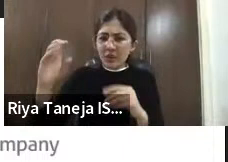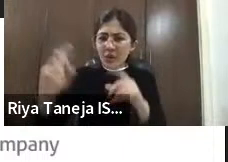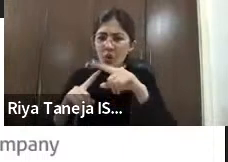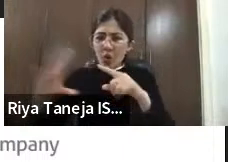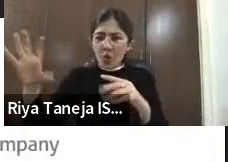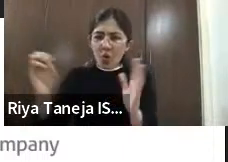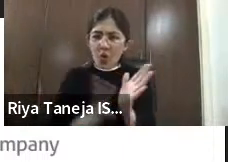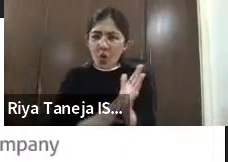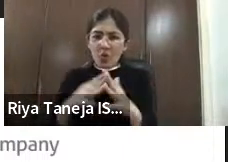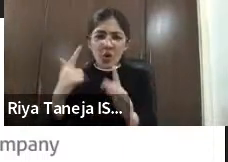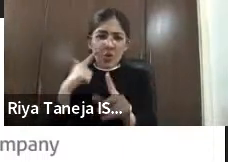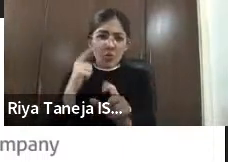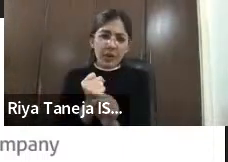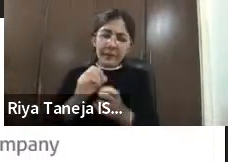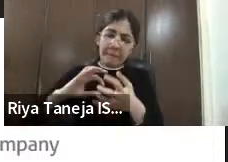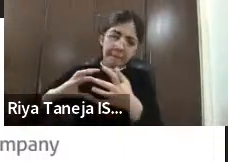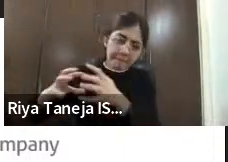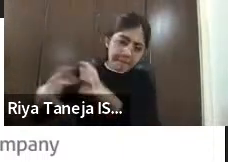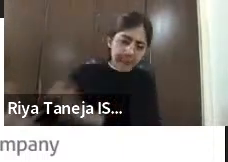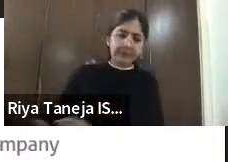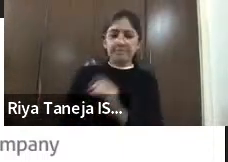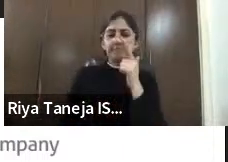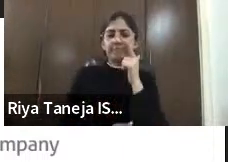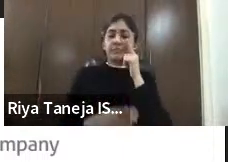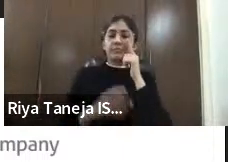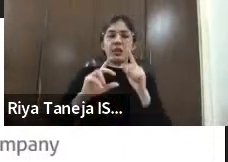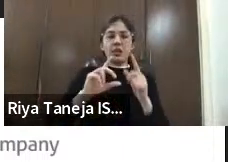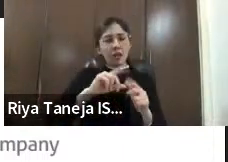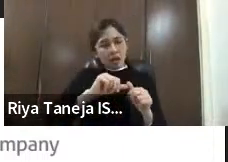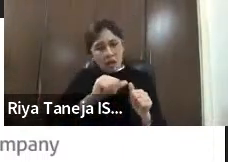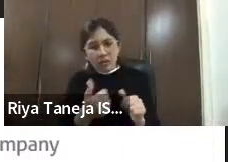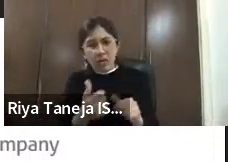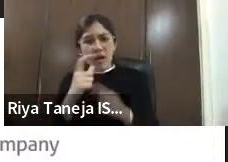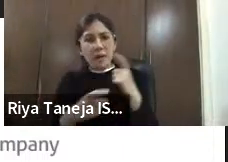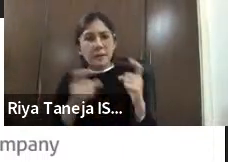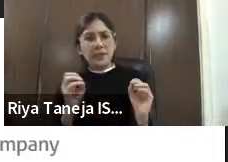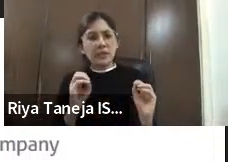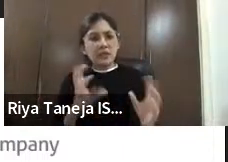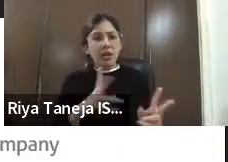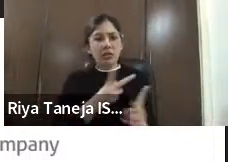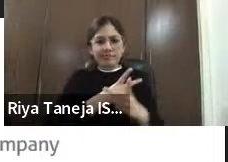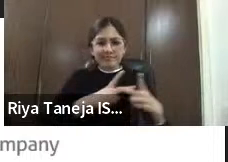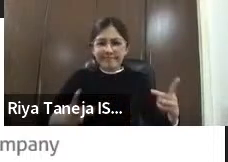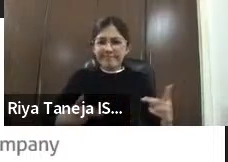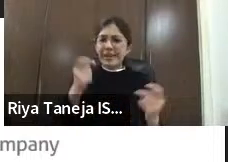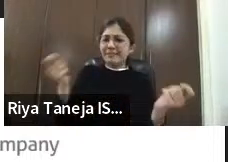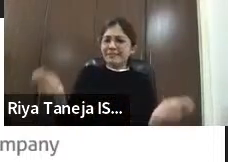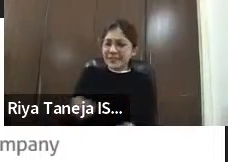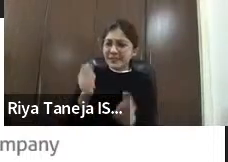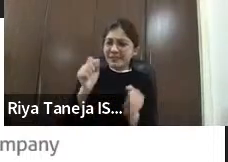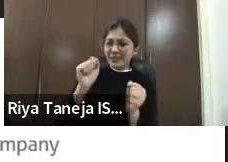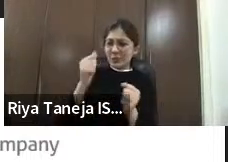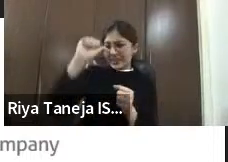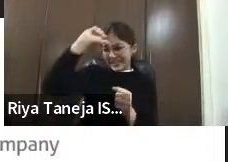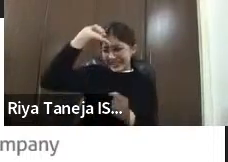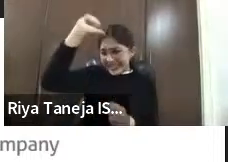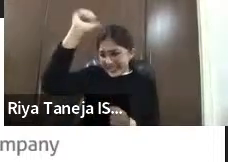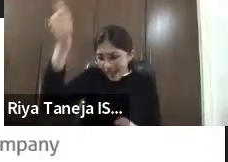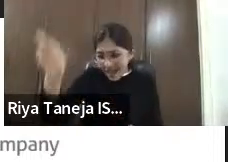the company started producing other related products used in religious rituals like chandan